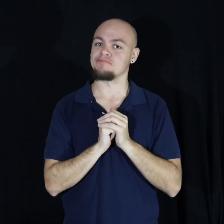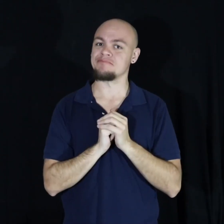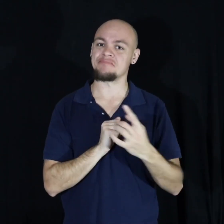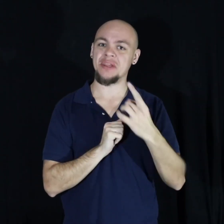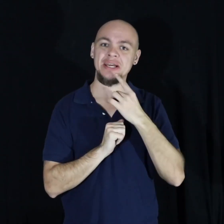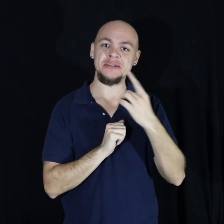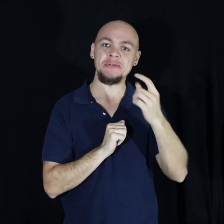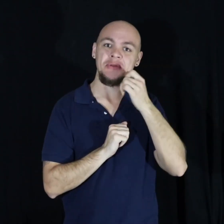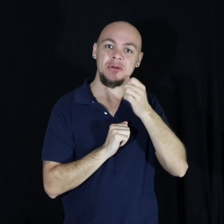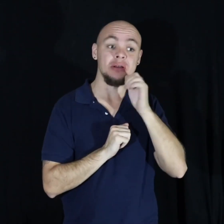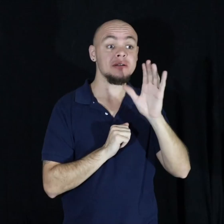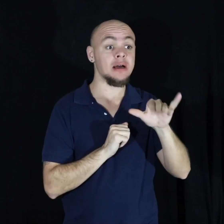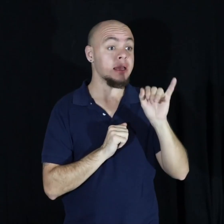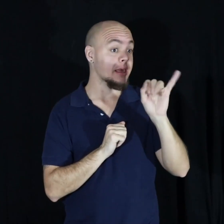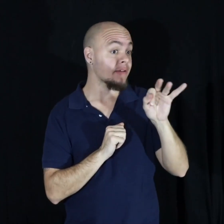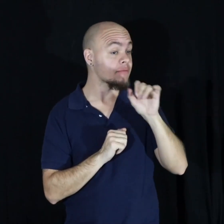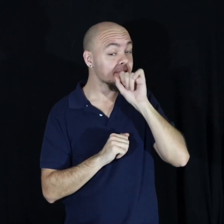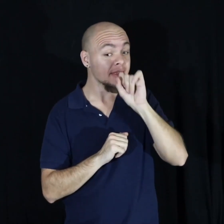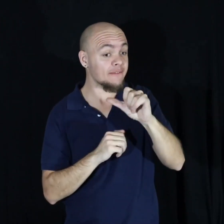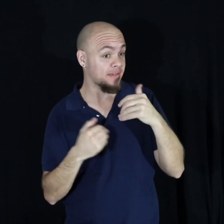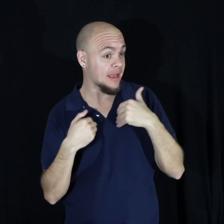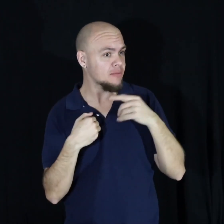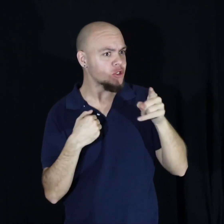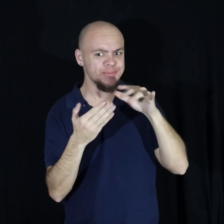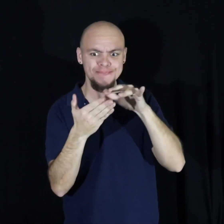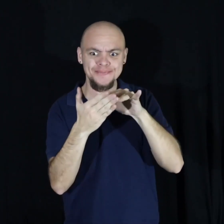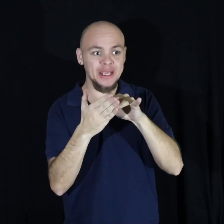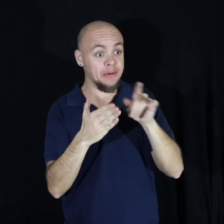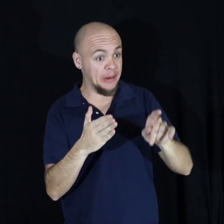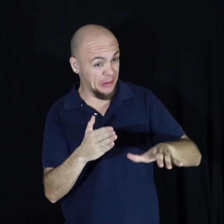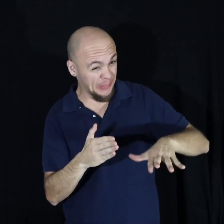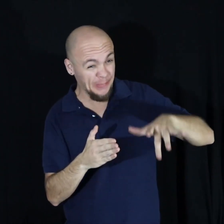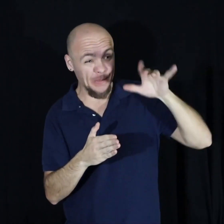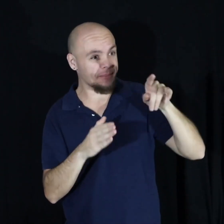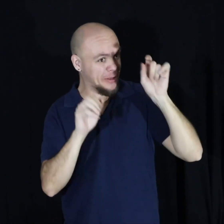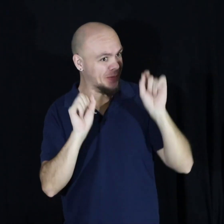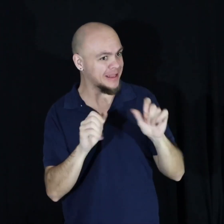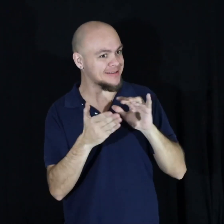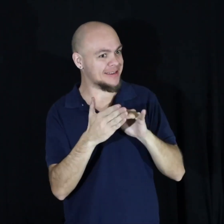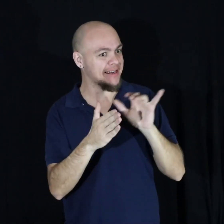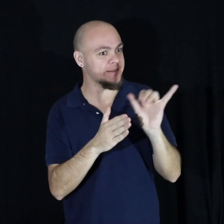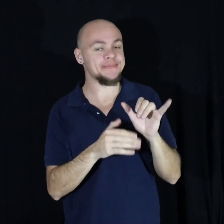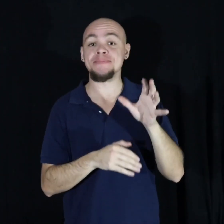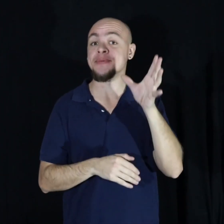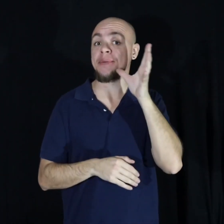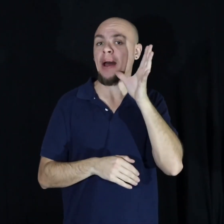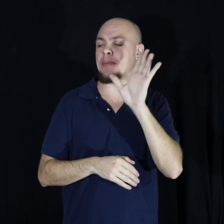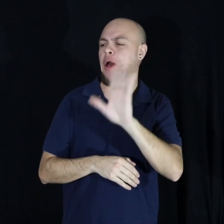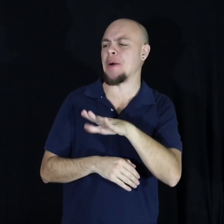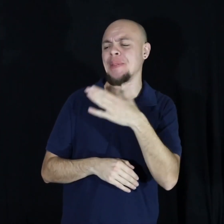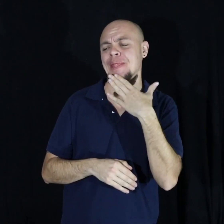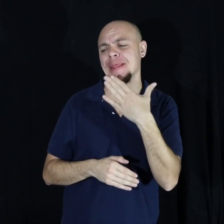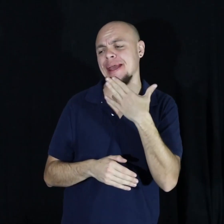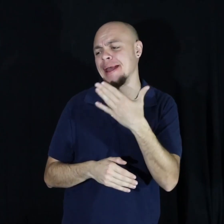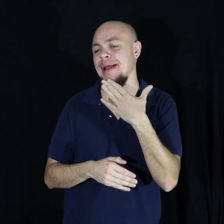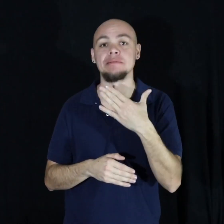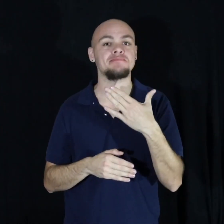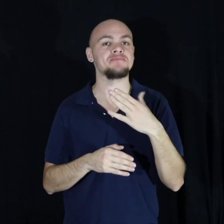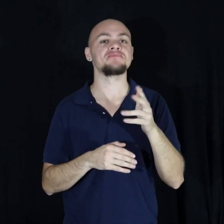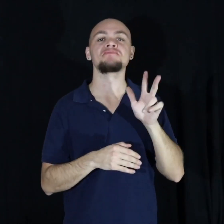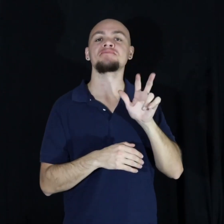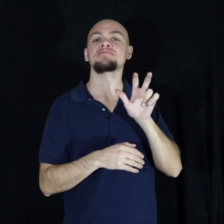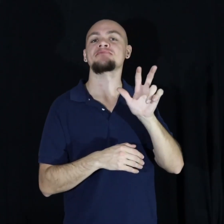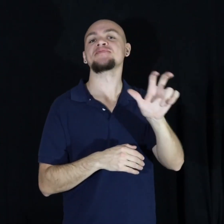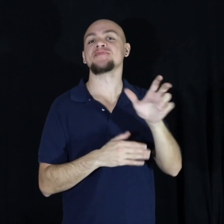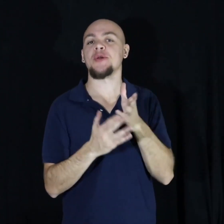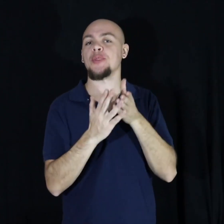the girls that if they love animals, they can study them too when they grow up. The mom sincerely thanked me, and they continued on through the